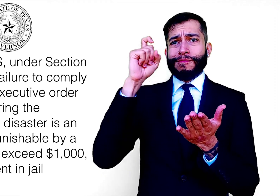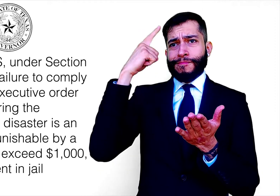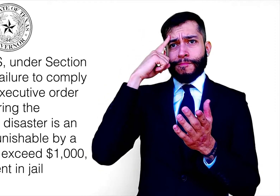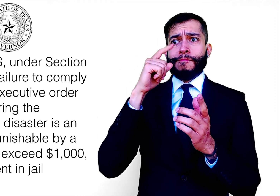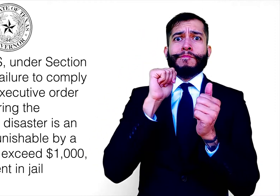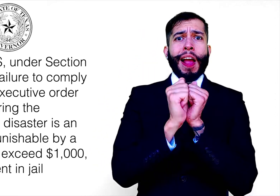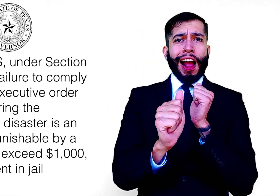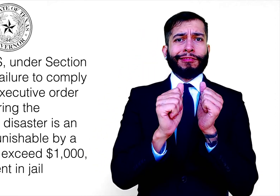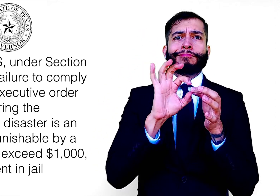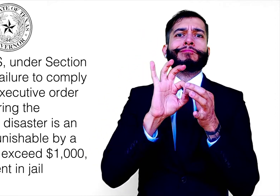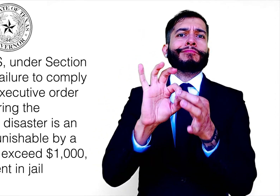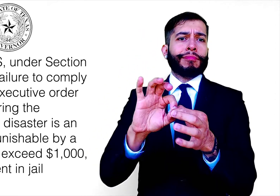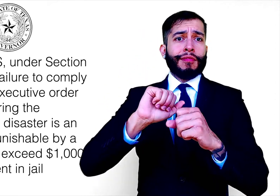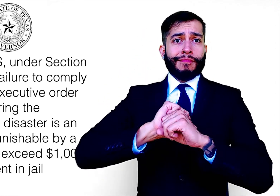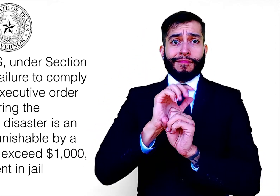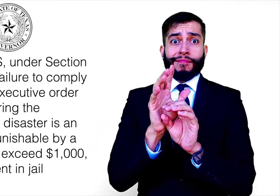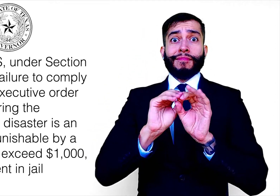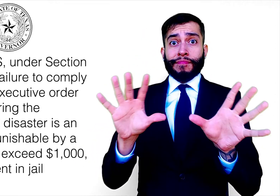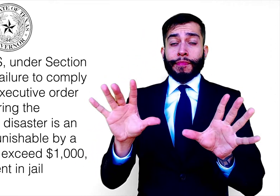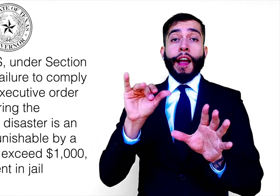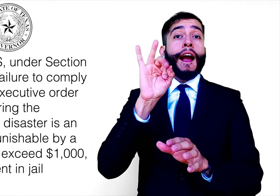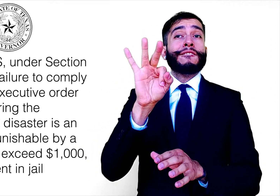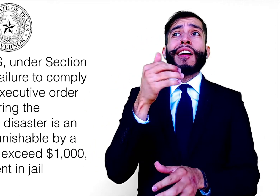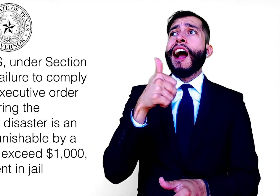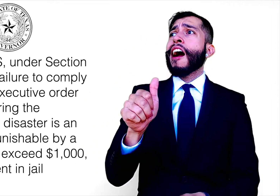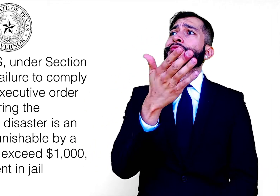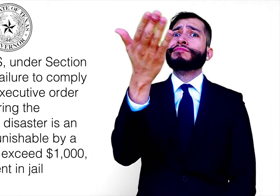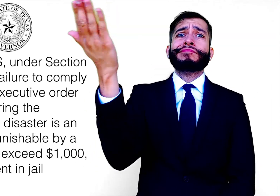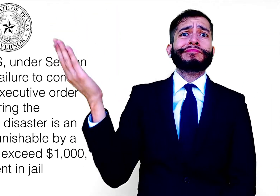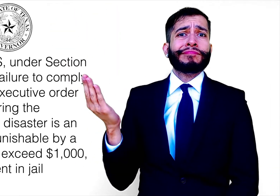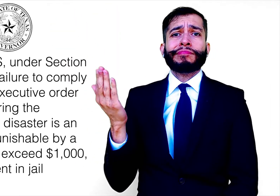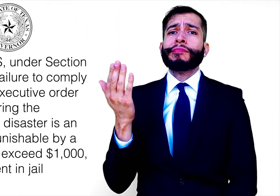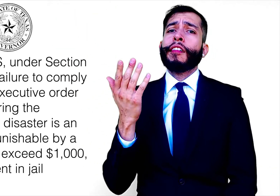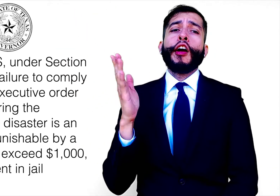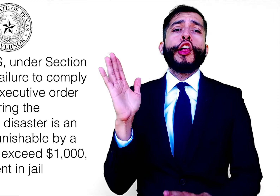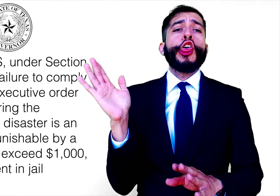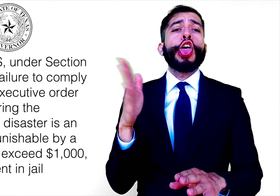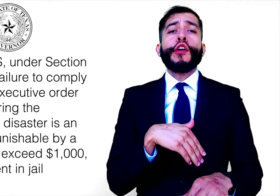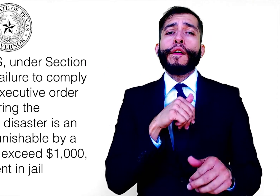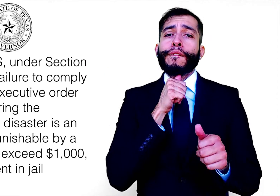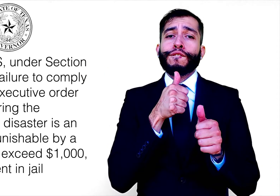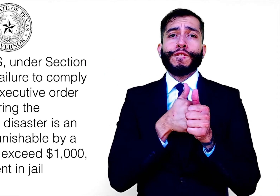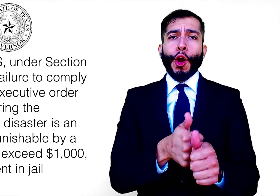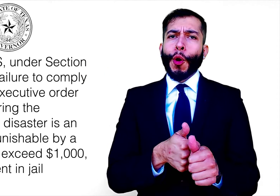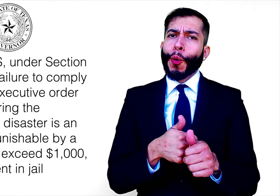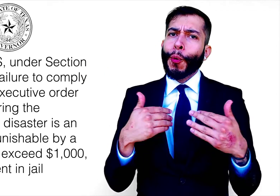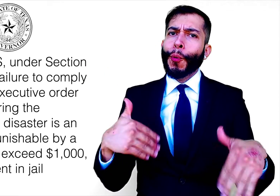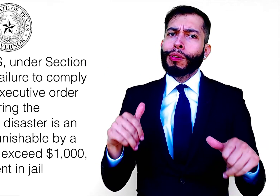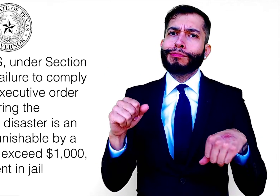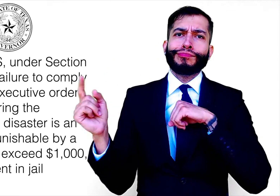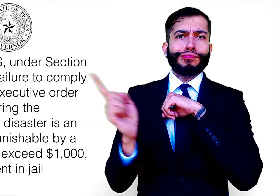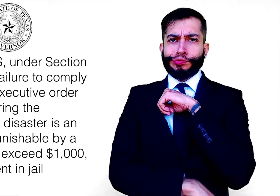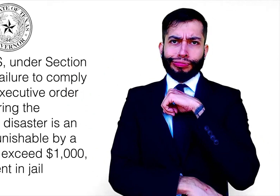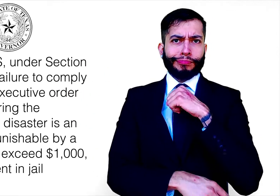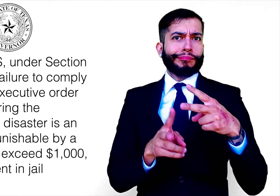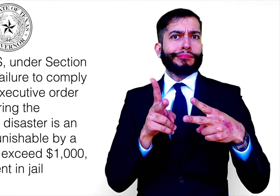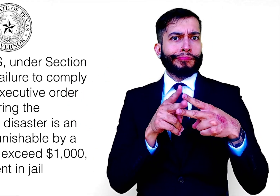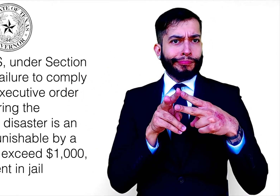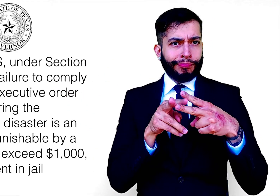418.173, failure to comply with any executive order issued during the COVID-19 disaster is an offense punishable by